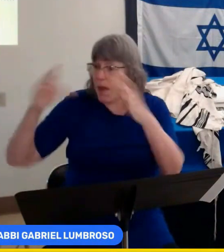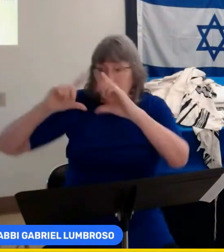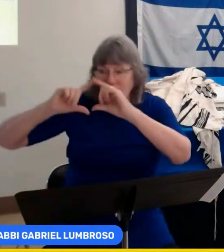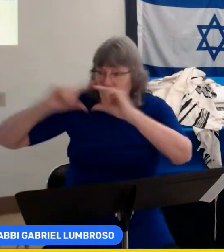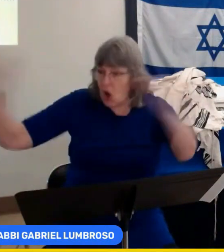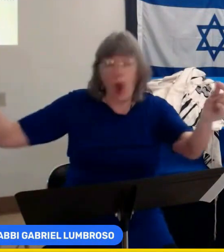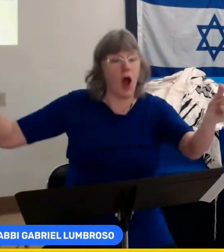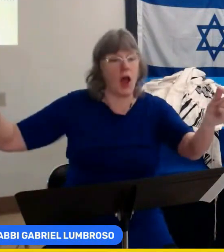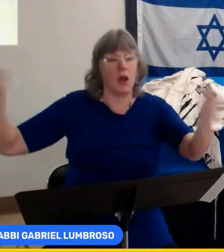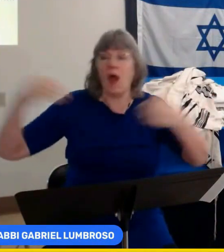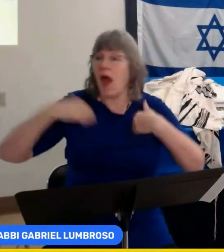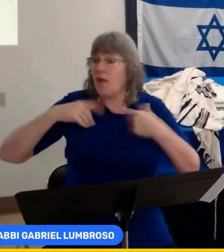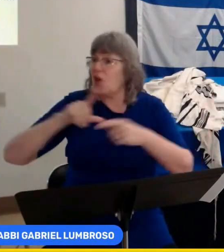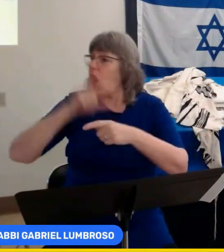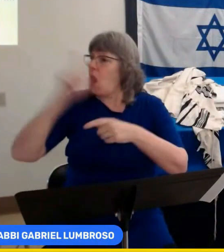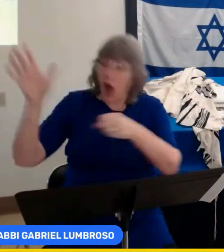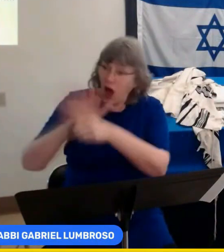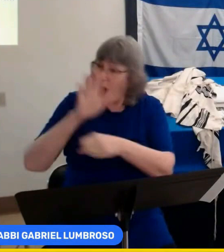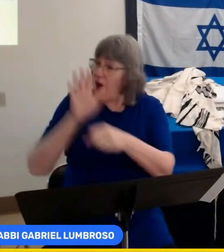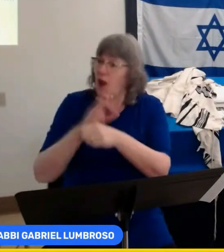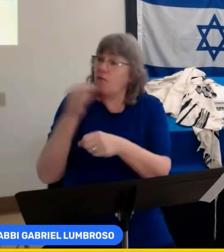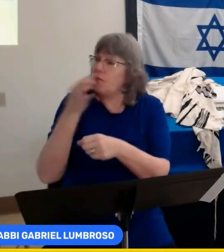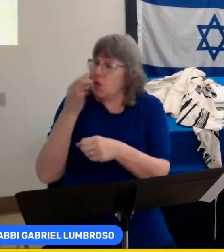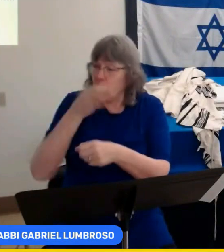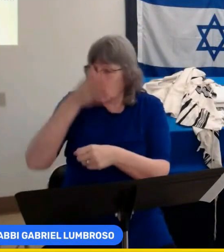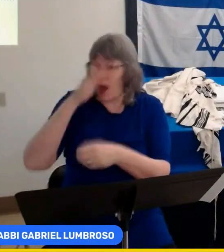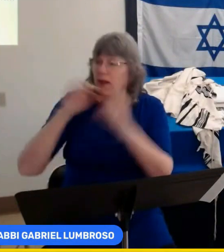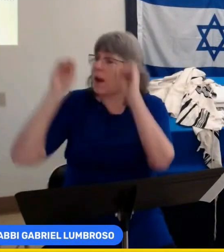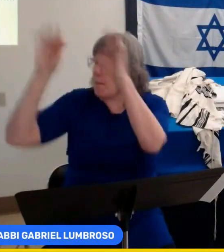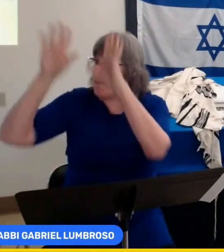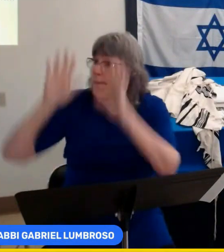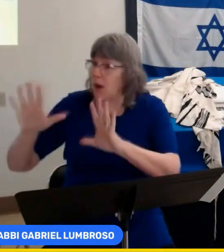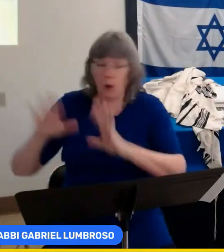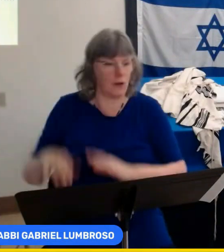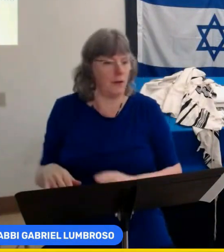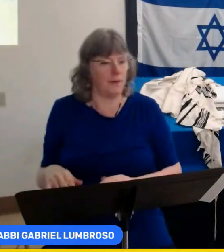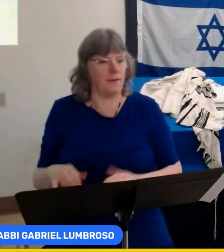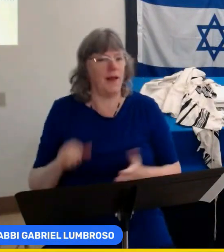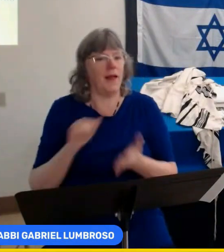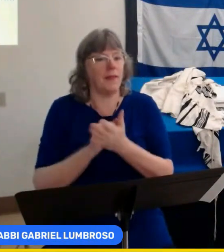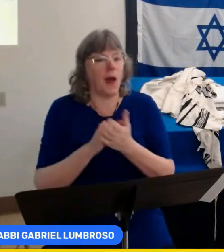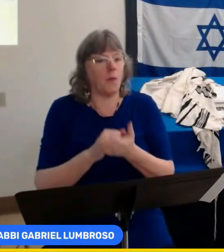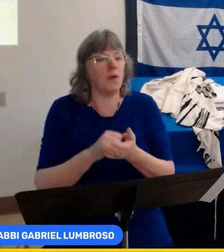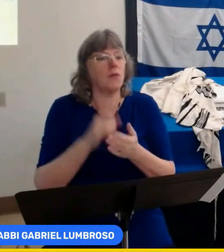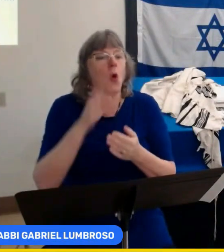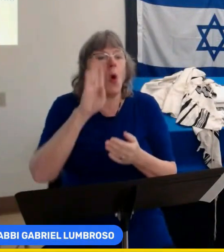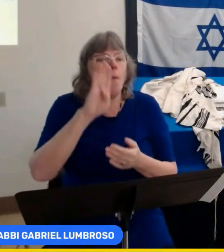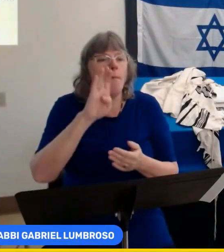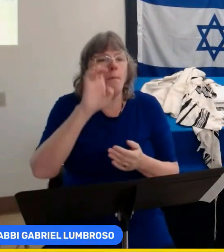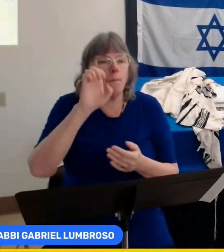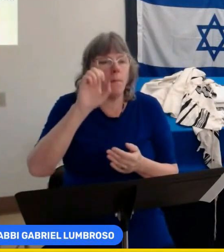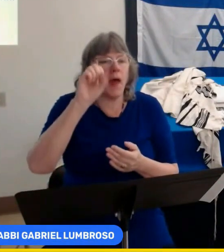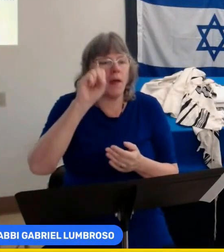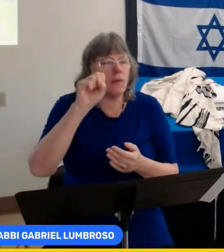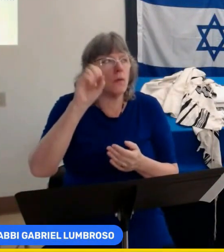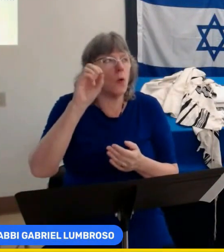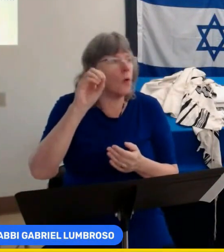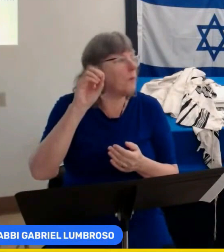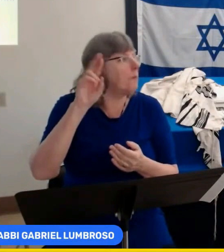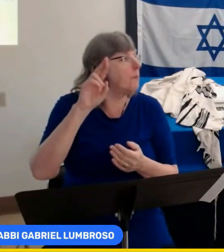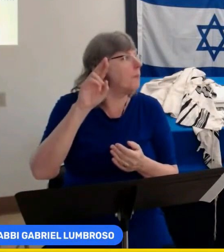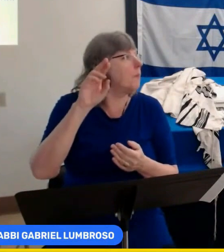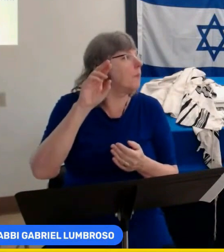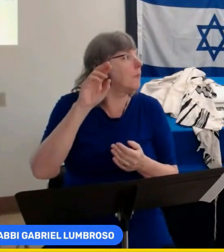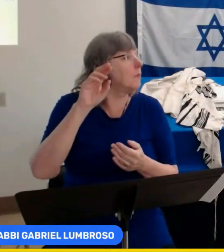are over. The city is saved. God did a miracle." That's what they were going to say. And the word used in that verse